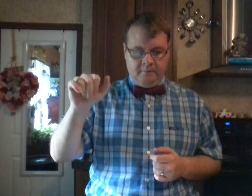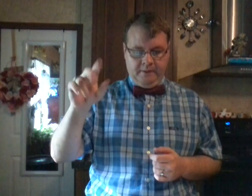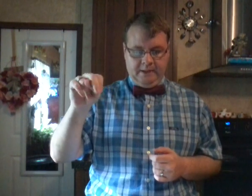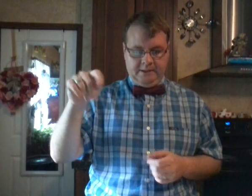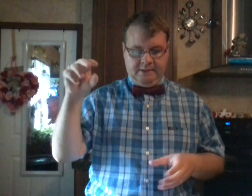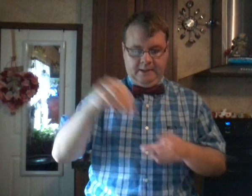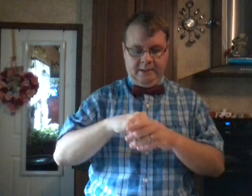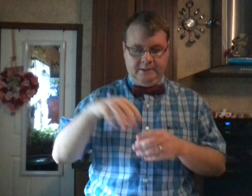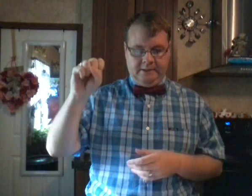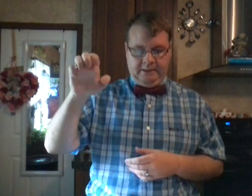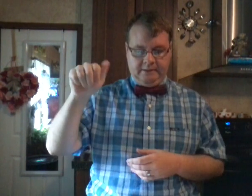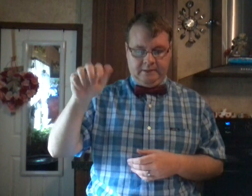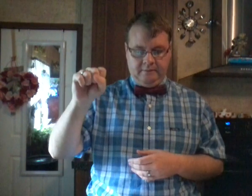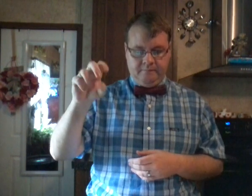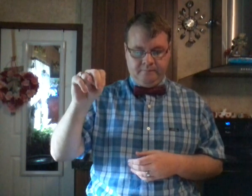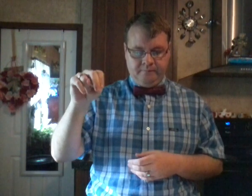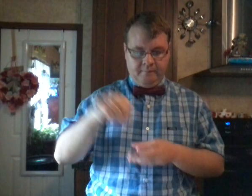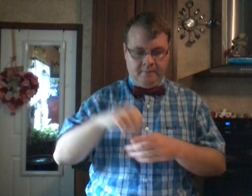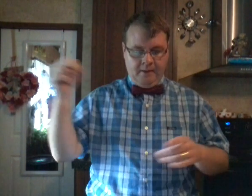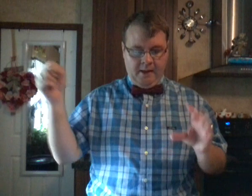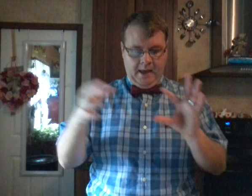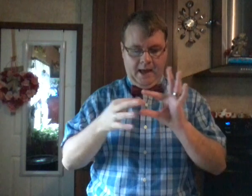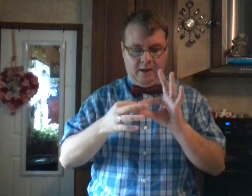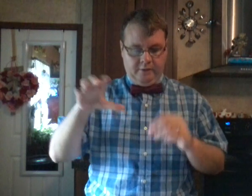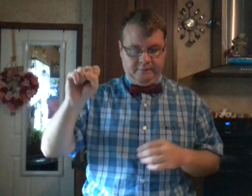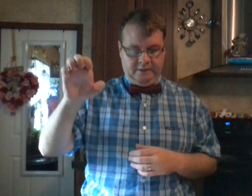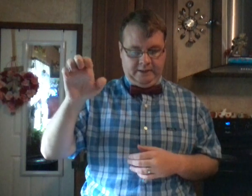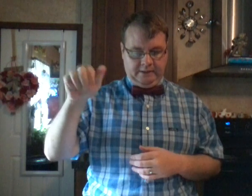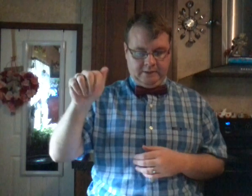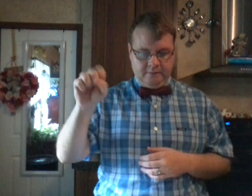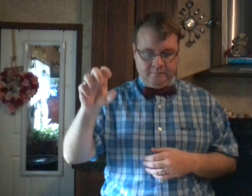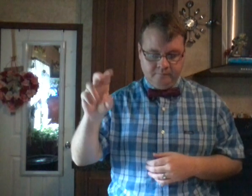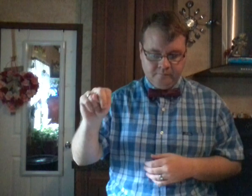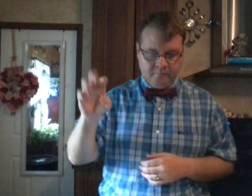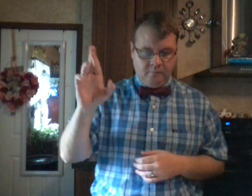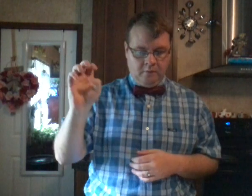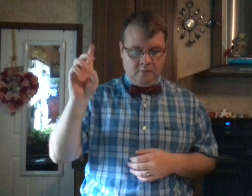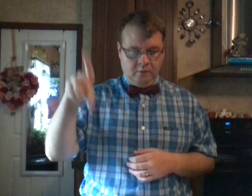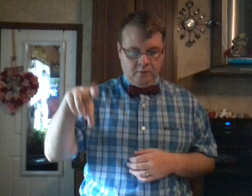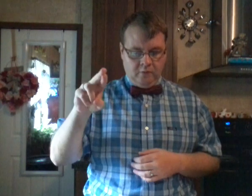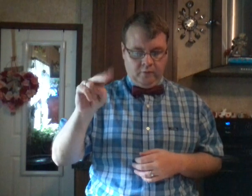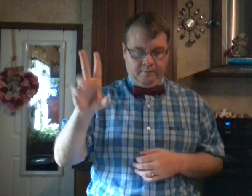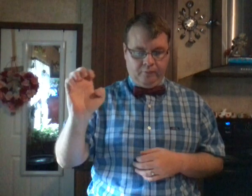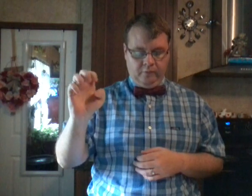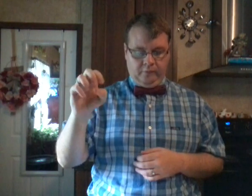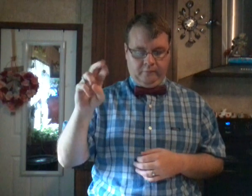Be instant in season, out of season, reprove,